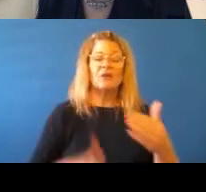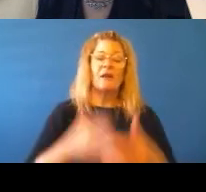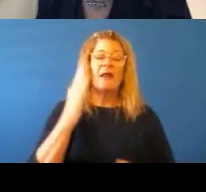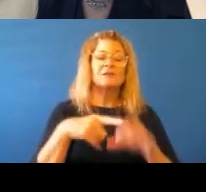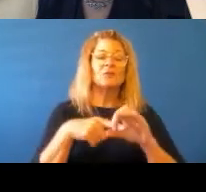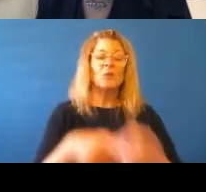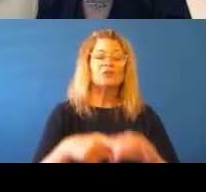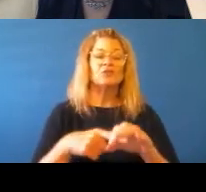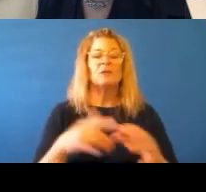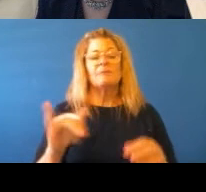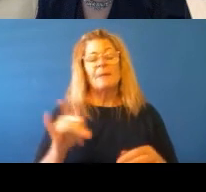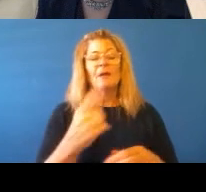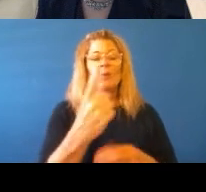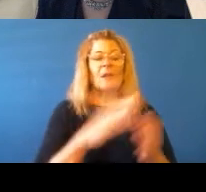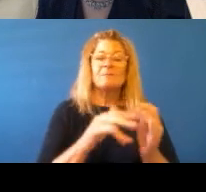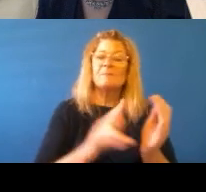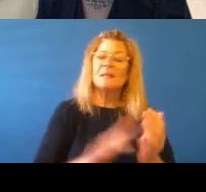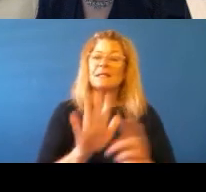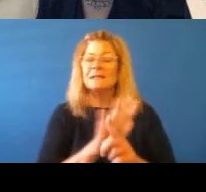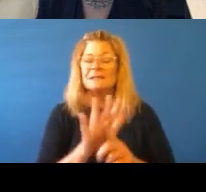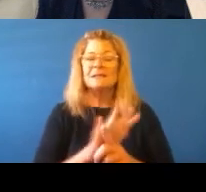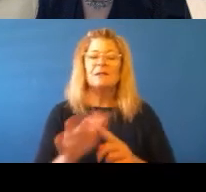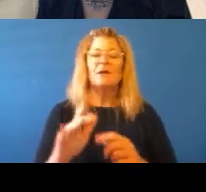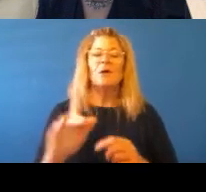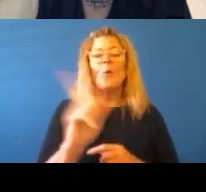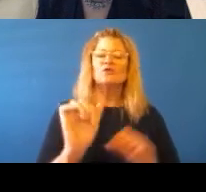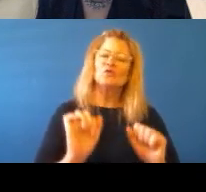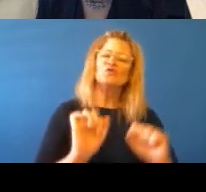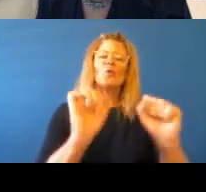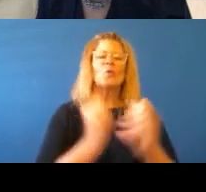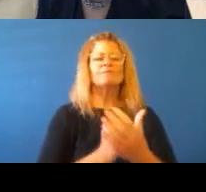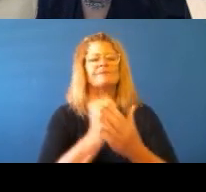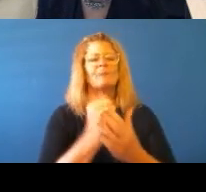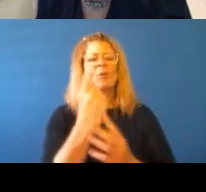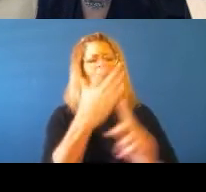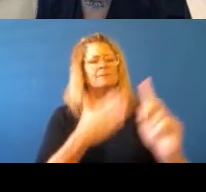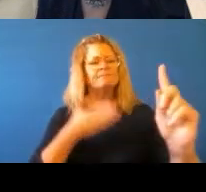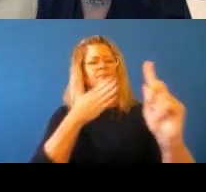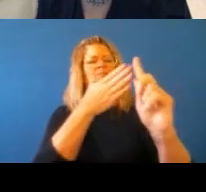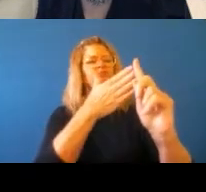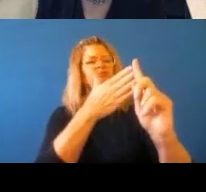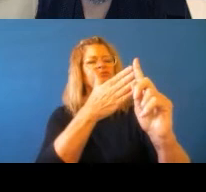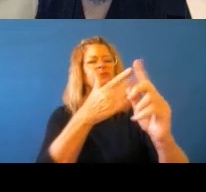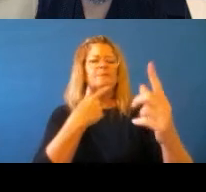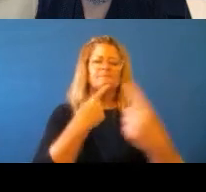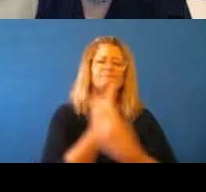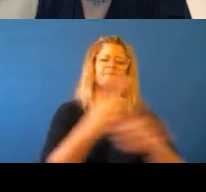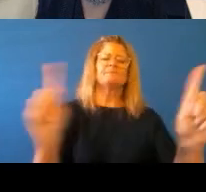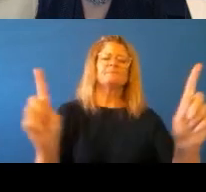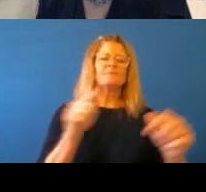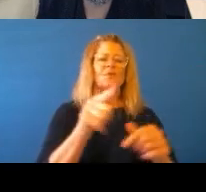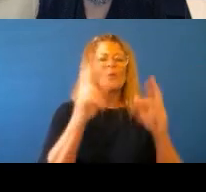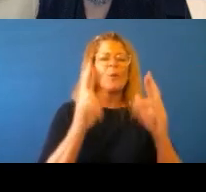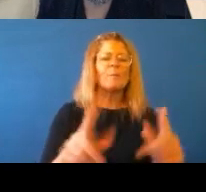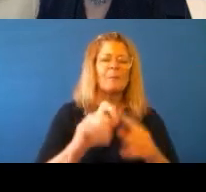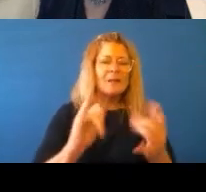in about a minute or so, what is the message, the one main message that you hope that the public servants